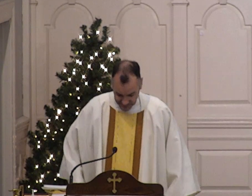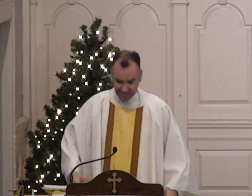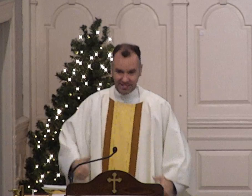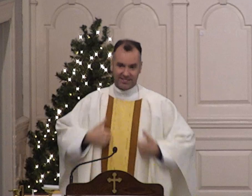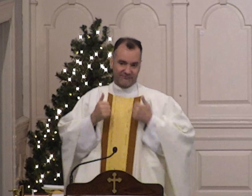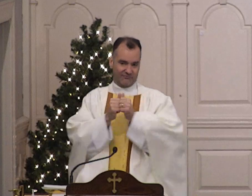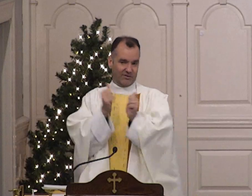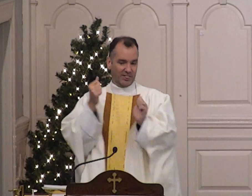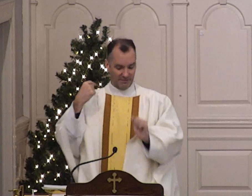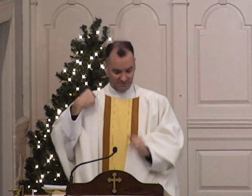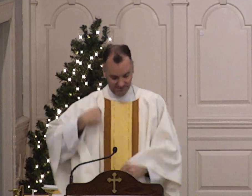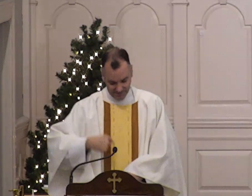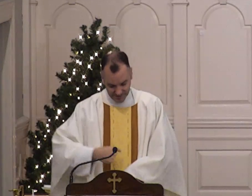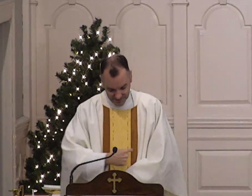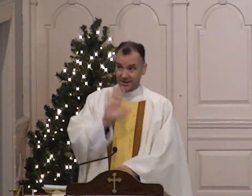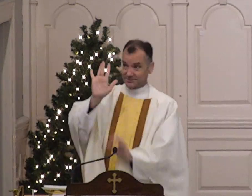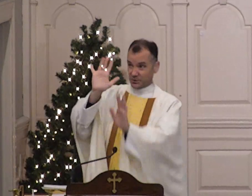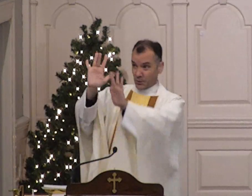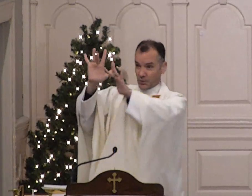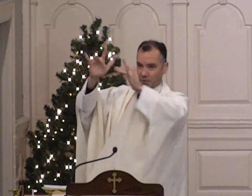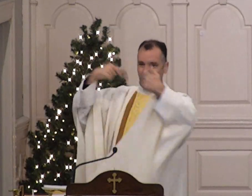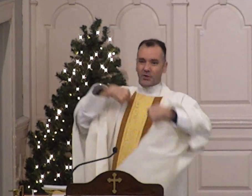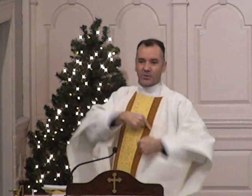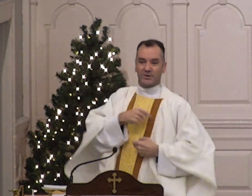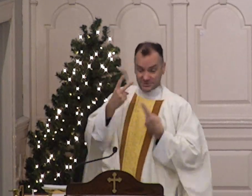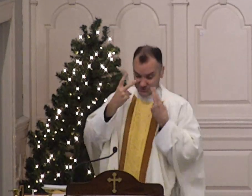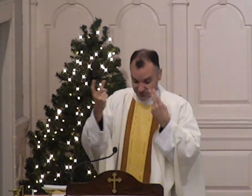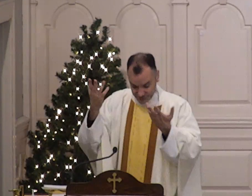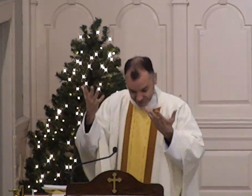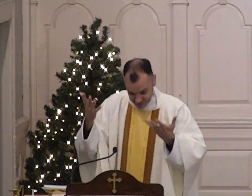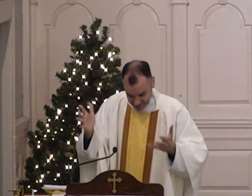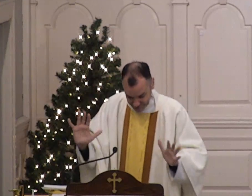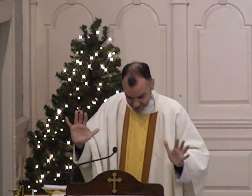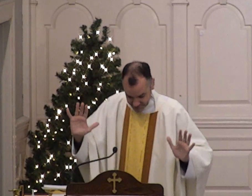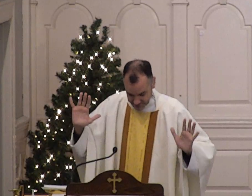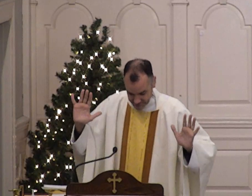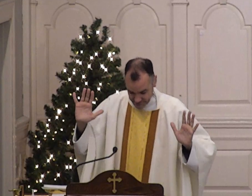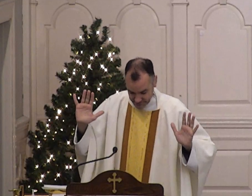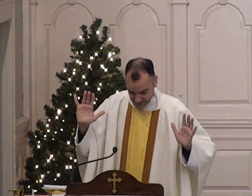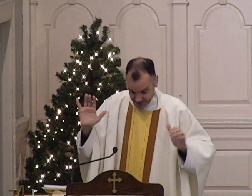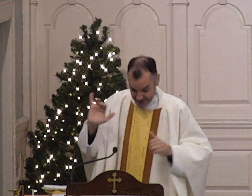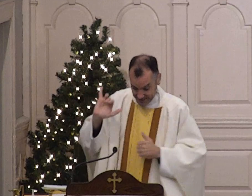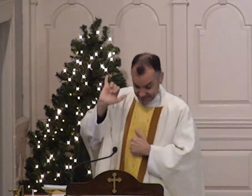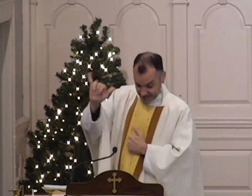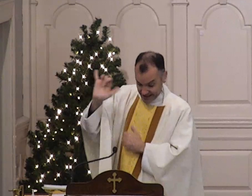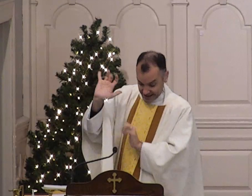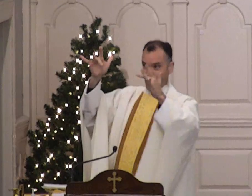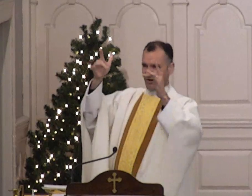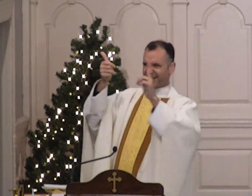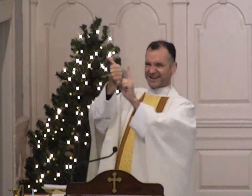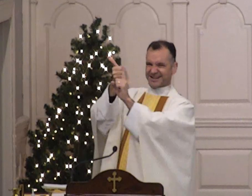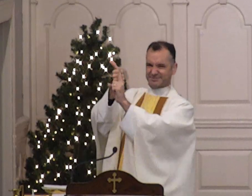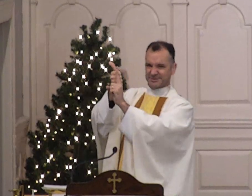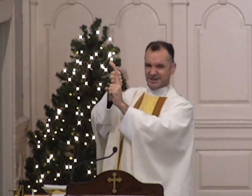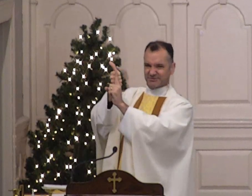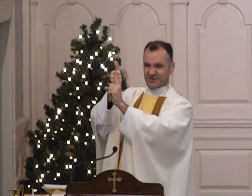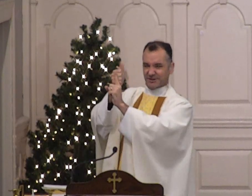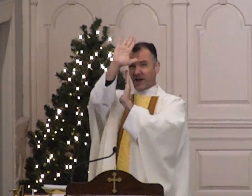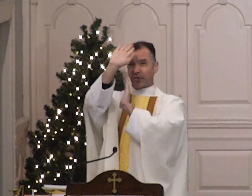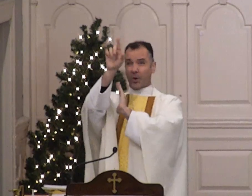and made his dwelling among us. And we saw his glory, the glory of the Father's